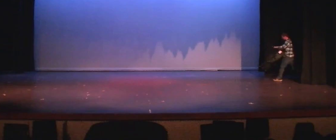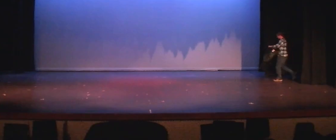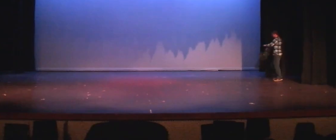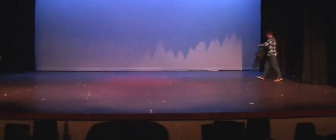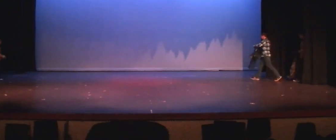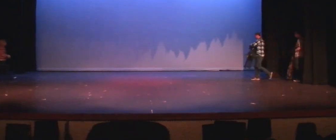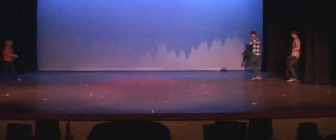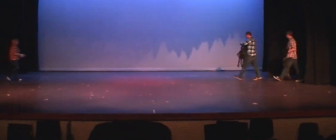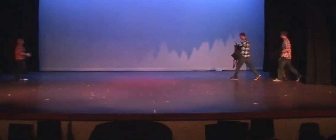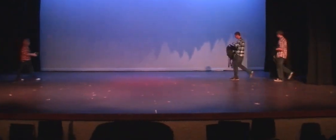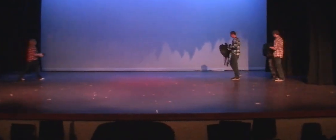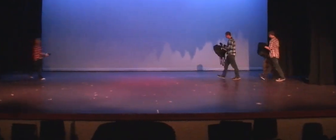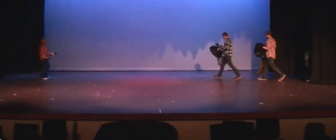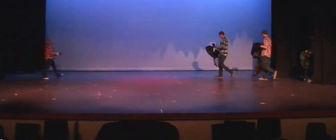It's summer night show!